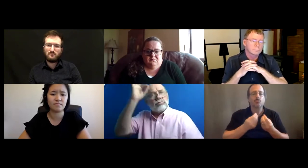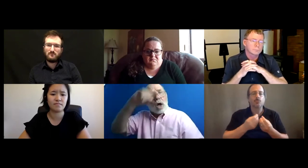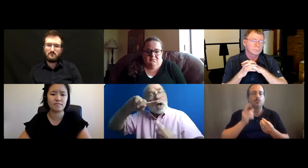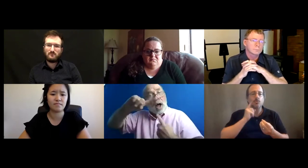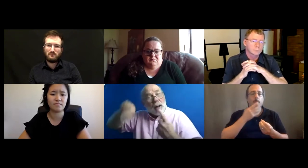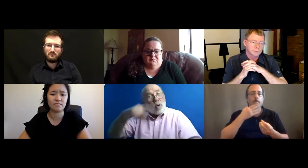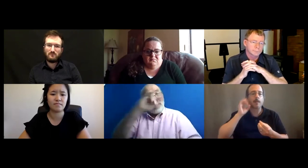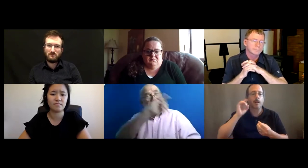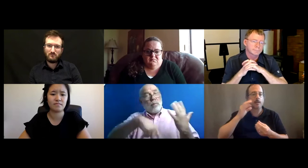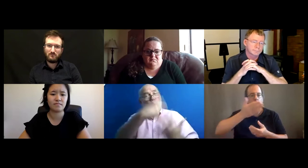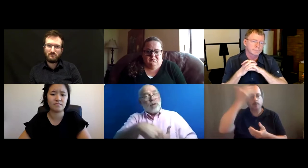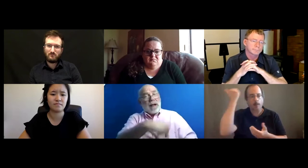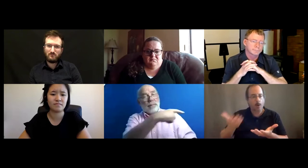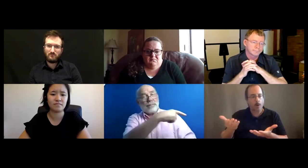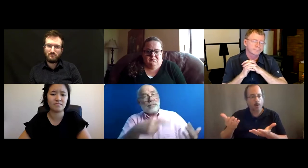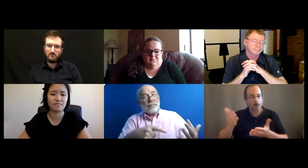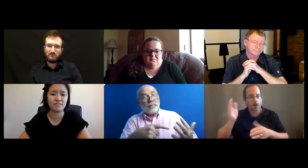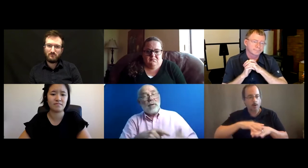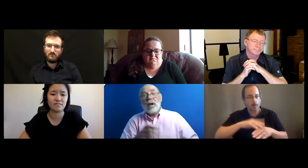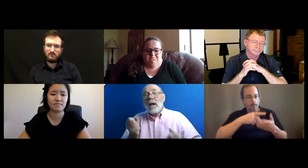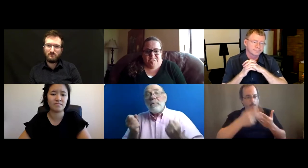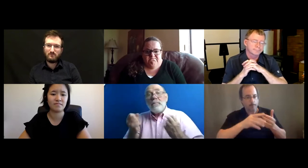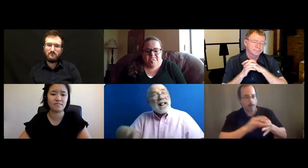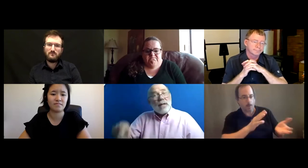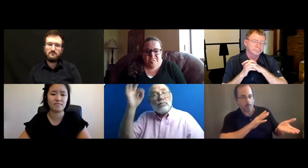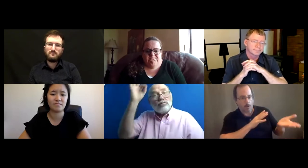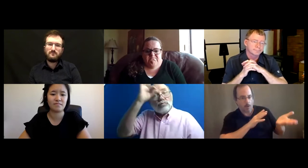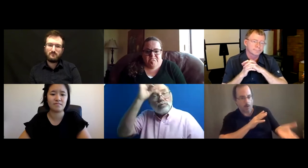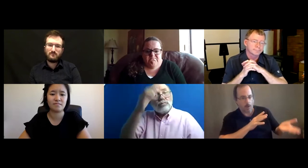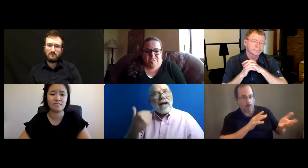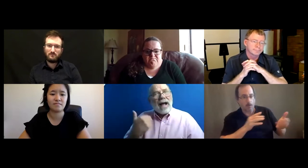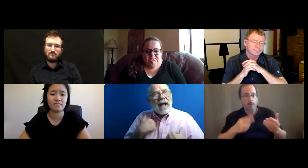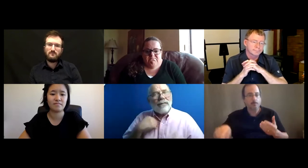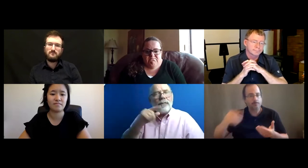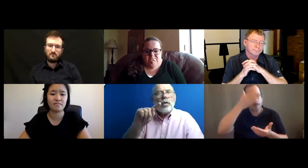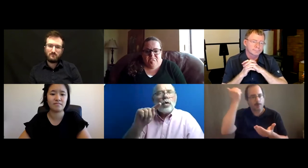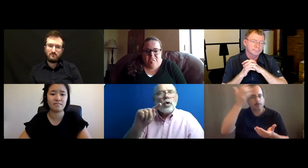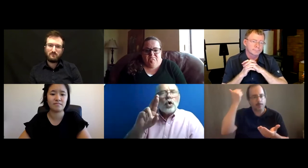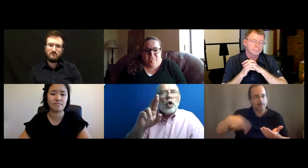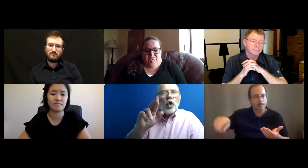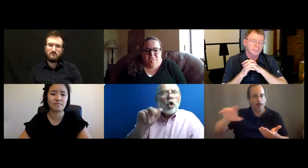should have access to, and they're unaware of all of these programs and services.